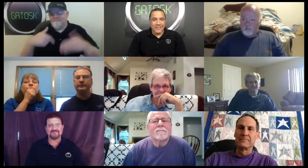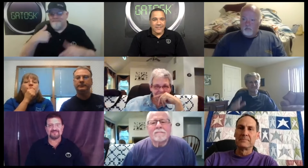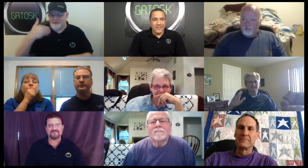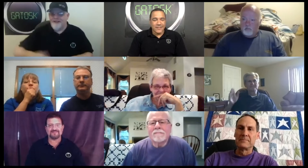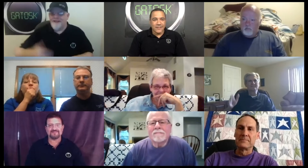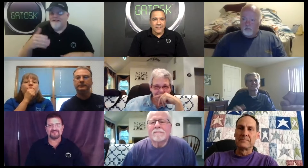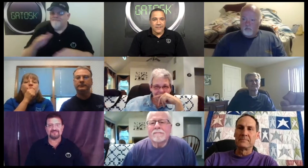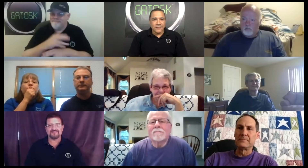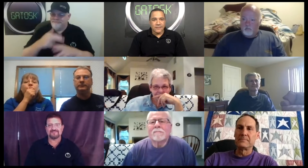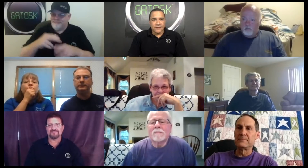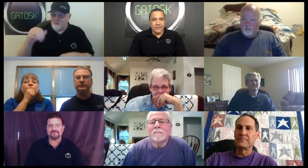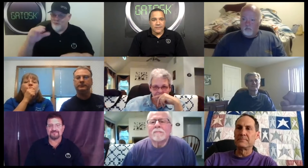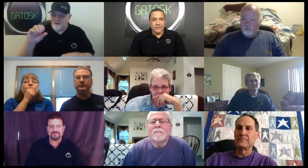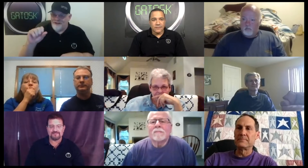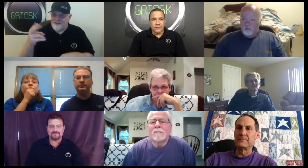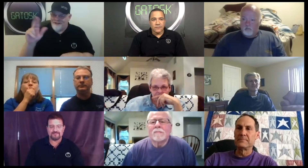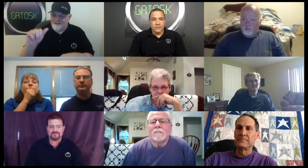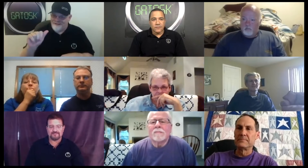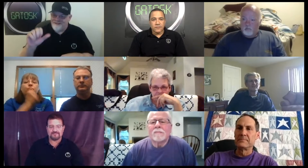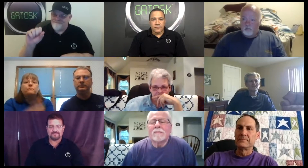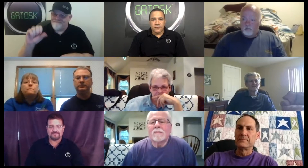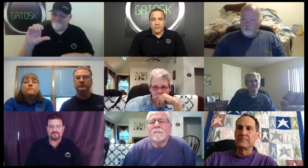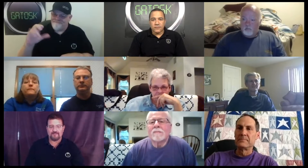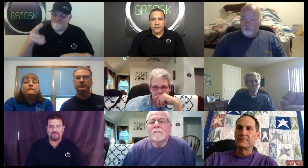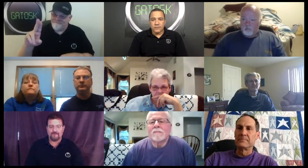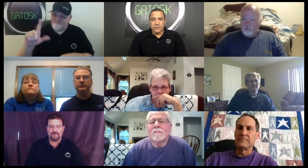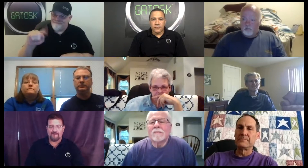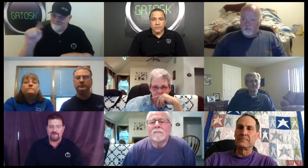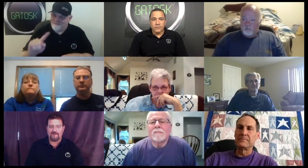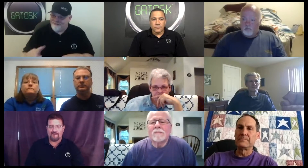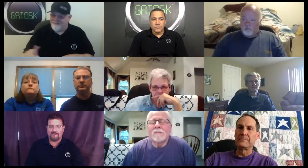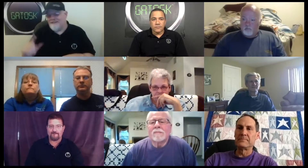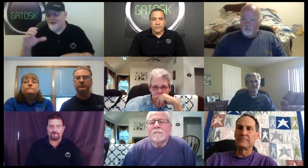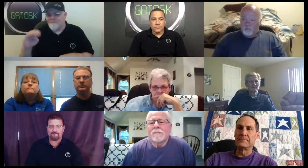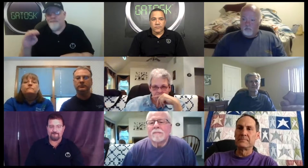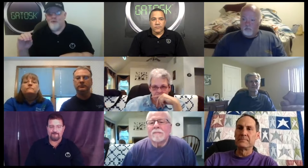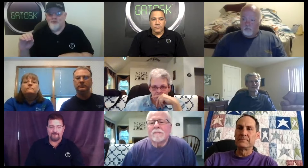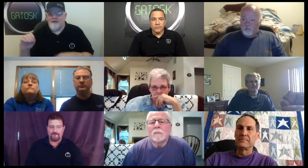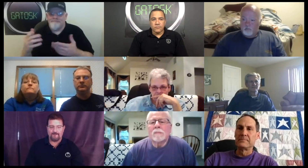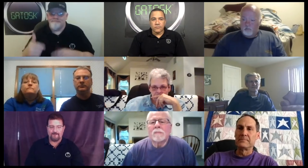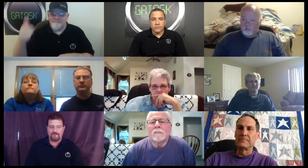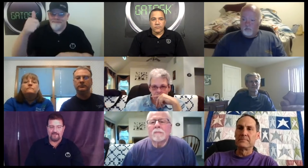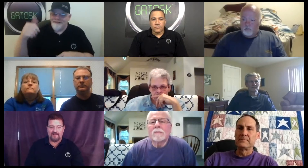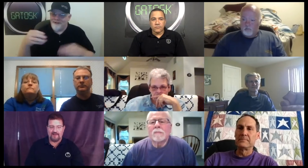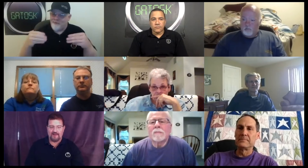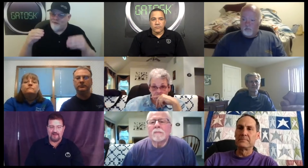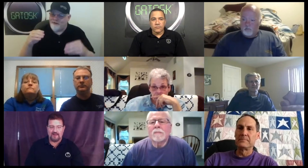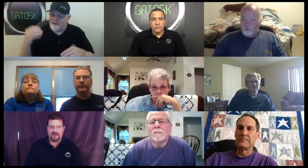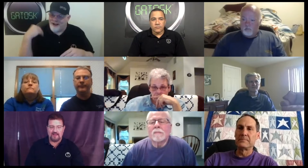All right, let me introduce myself. My full name is Joshua Schultz. I'm the CMO here,